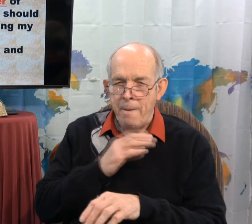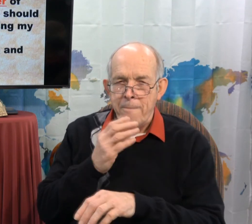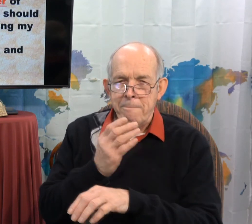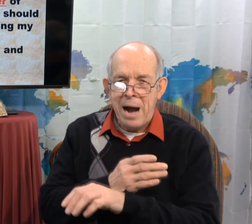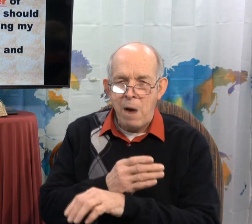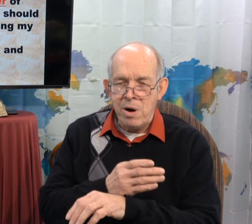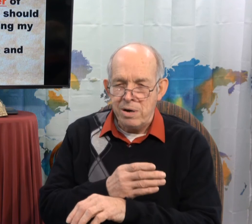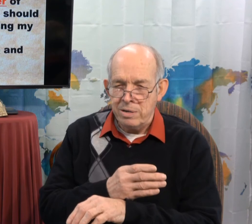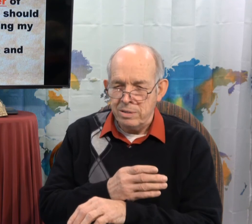Power.